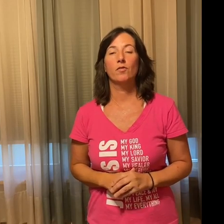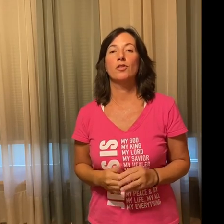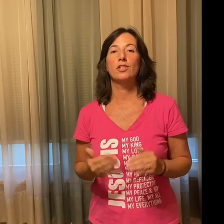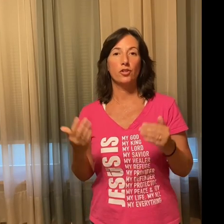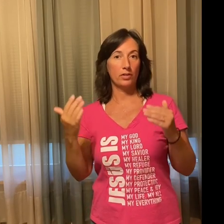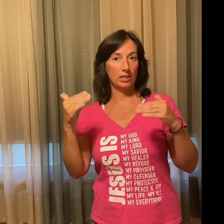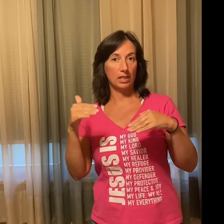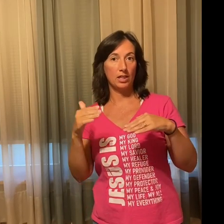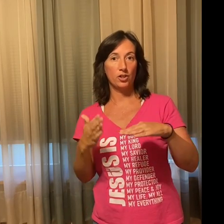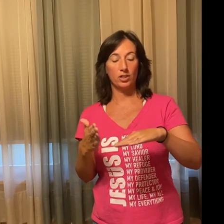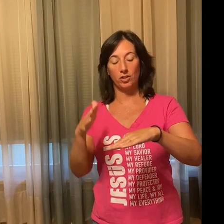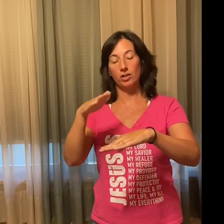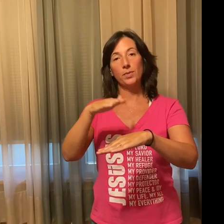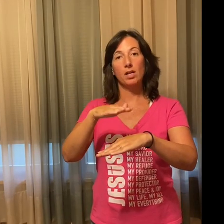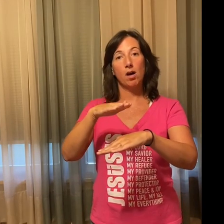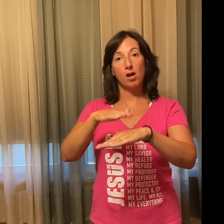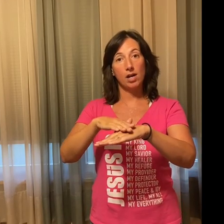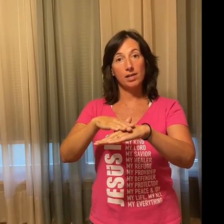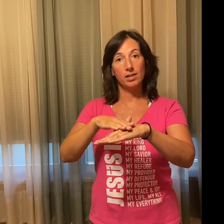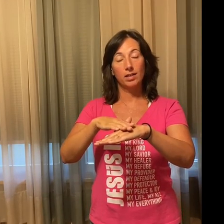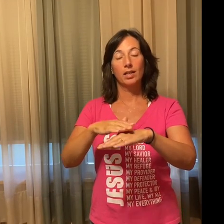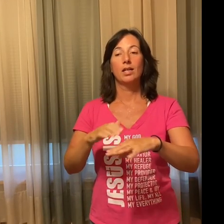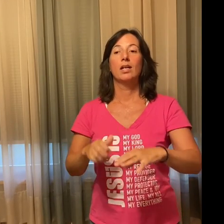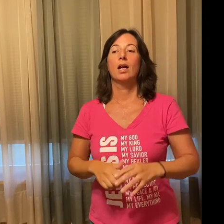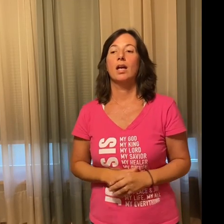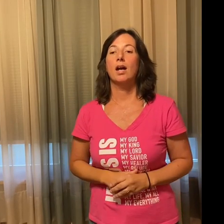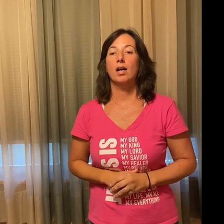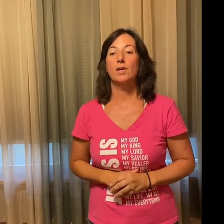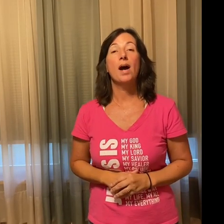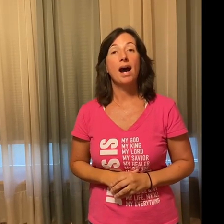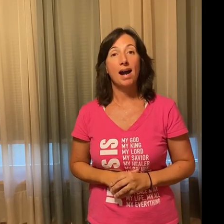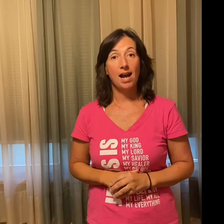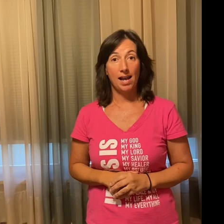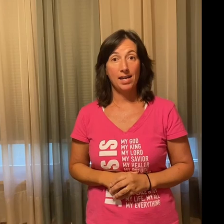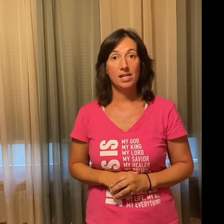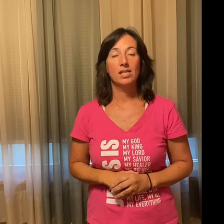Upon for this translation is going to be on.